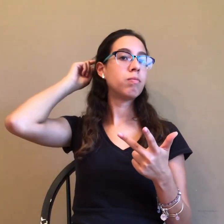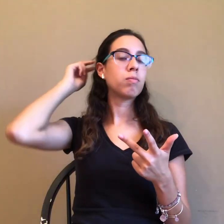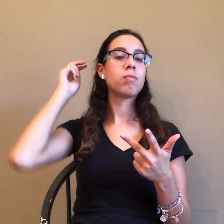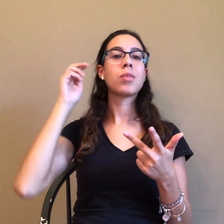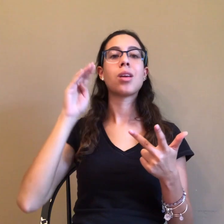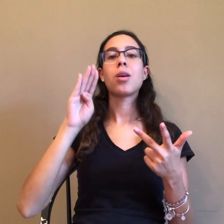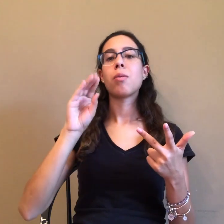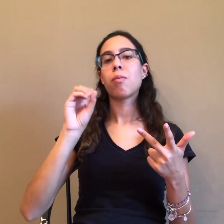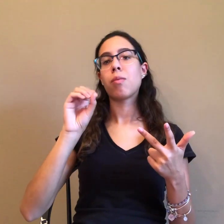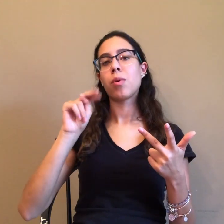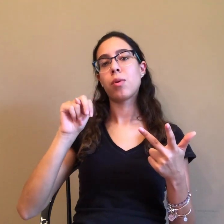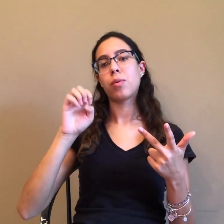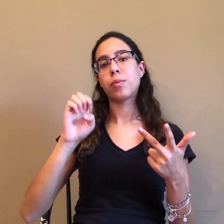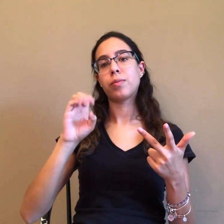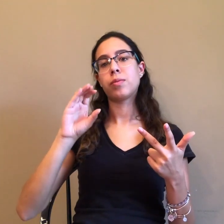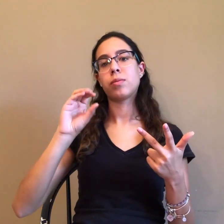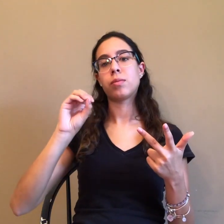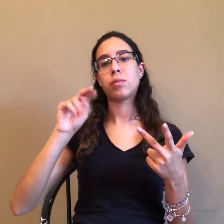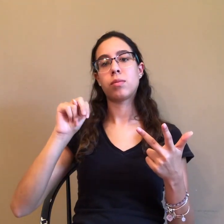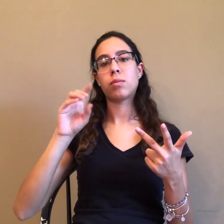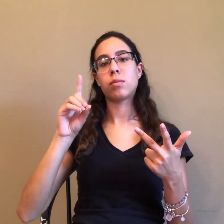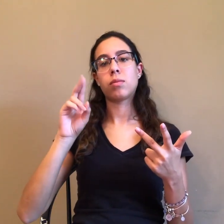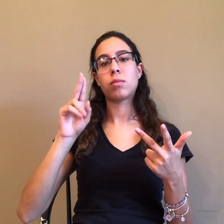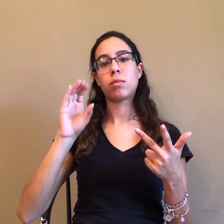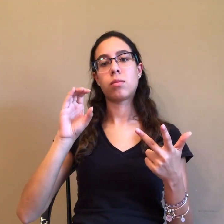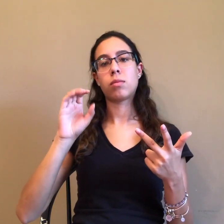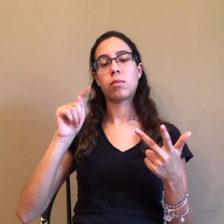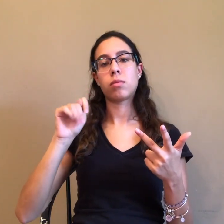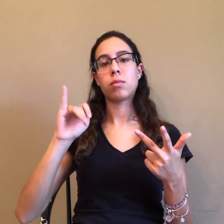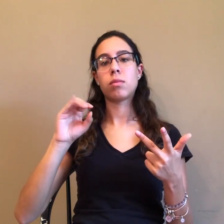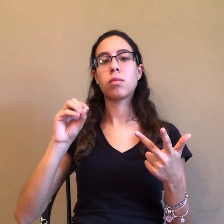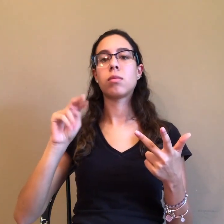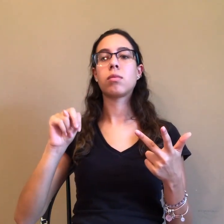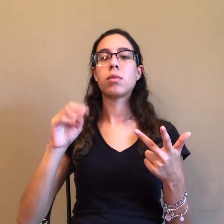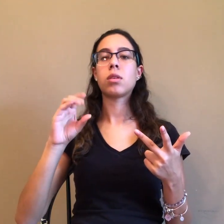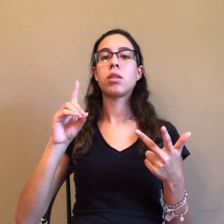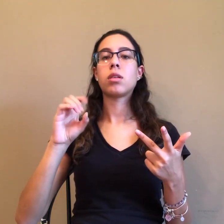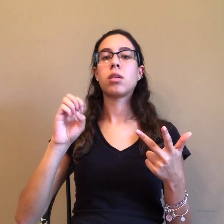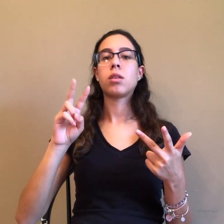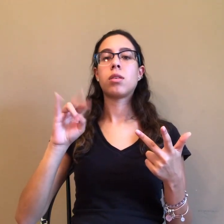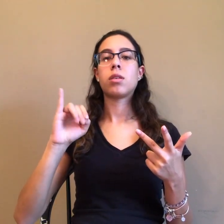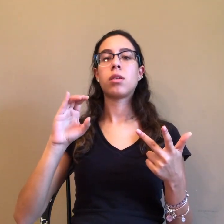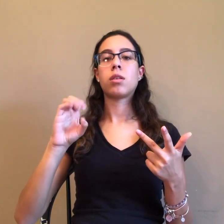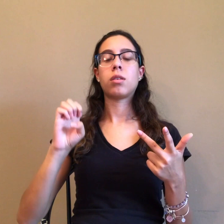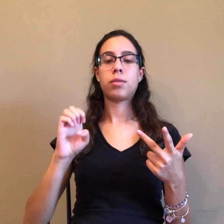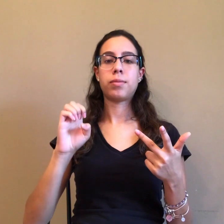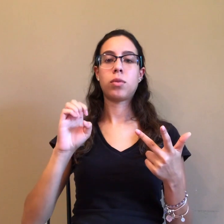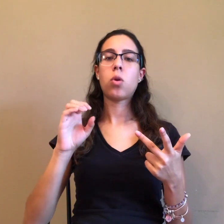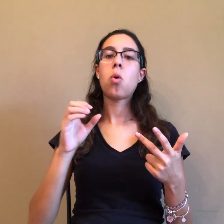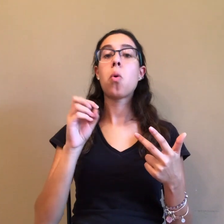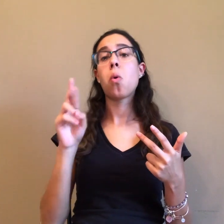a bone conduction hearing device, or the Baha implant.